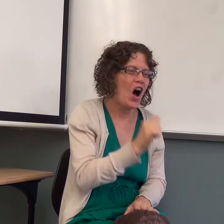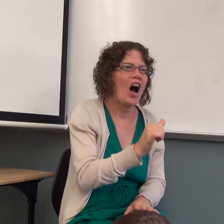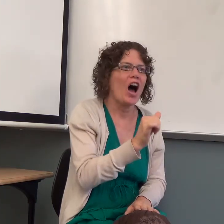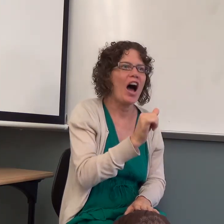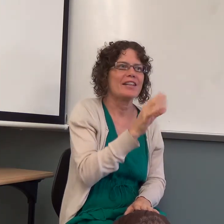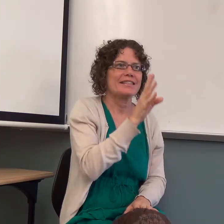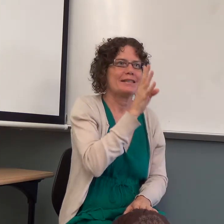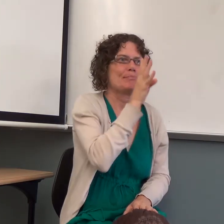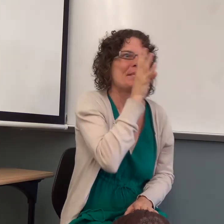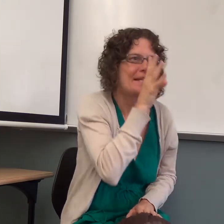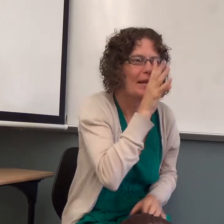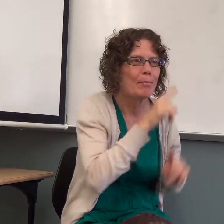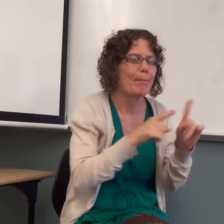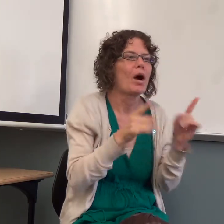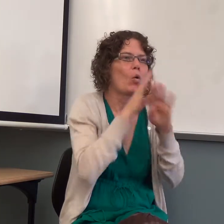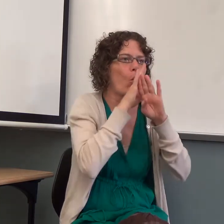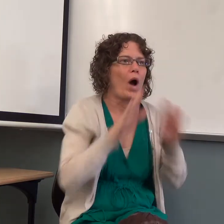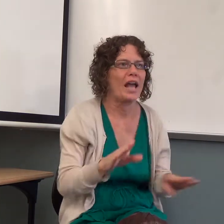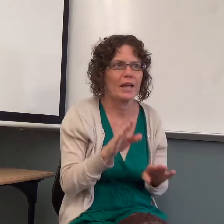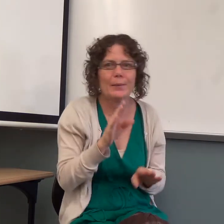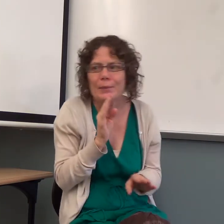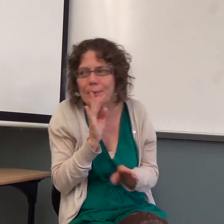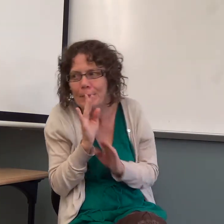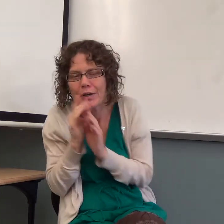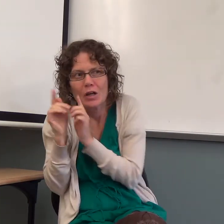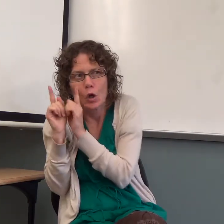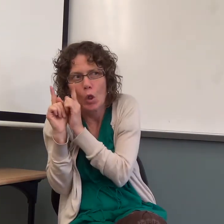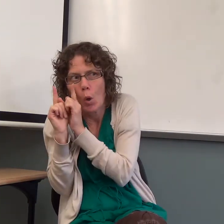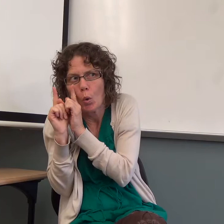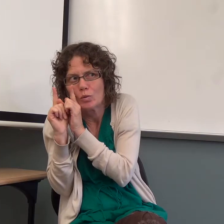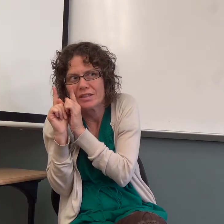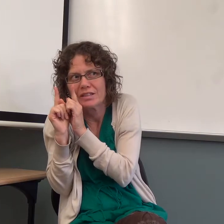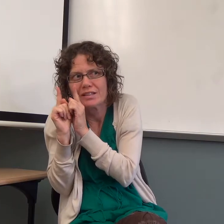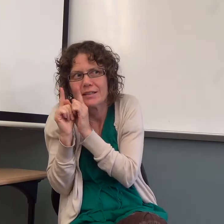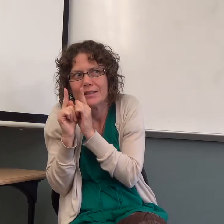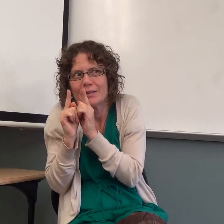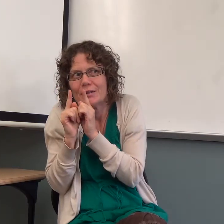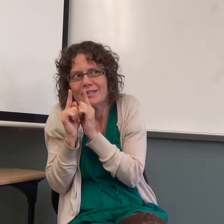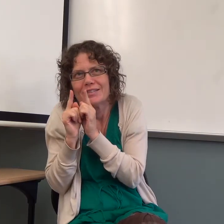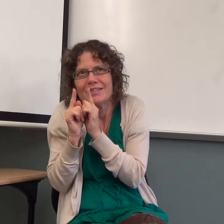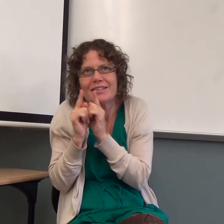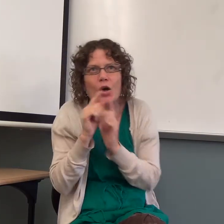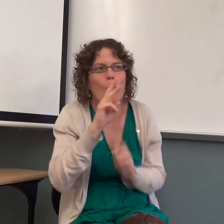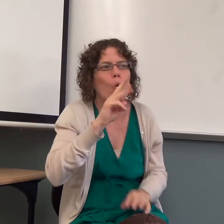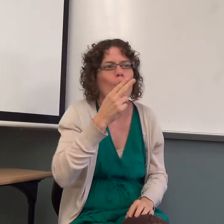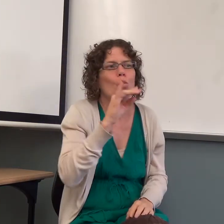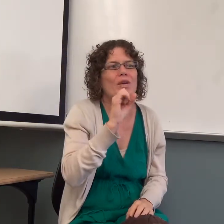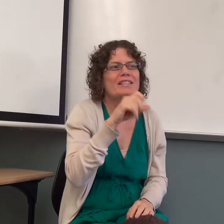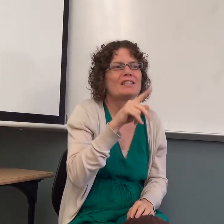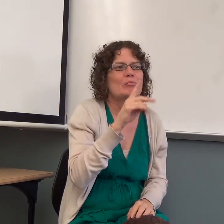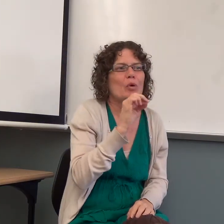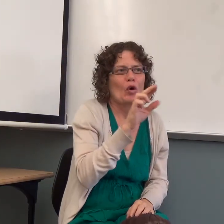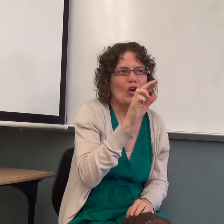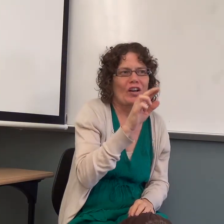Yeah. You gotta get close. You gotta get within breathing distance. I hope that you're okay with that. Okay, thanks all. You ready?